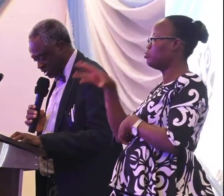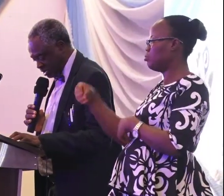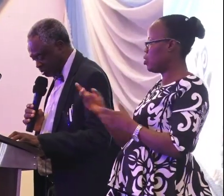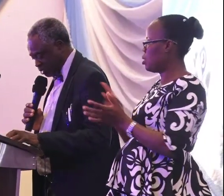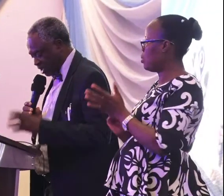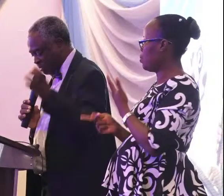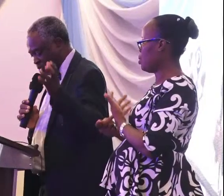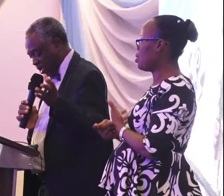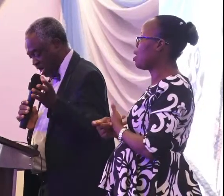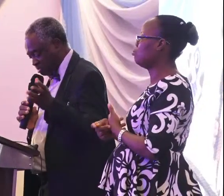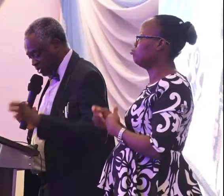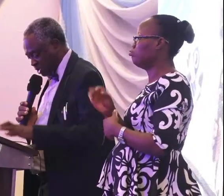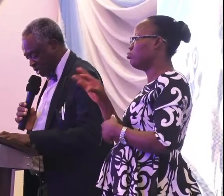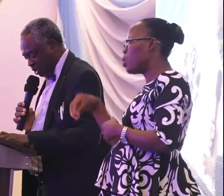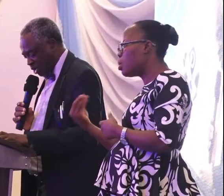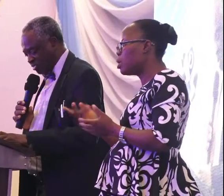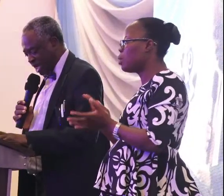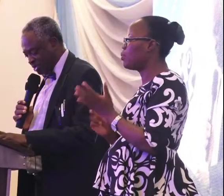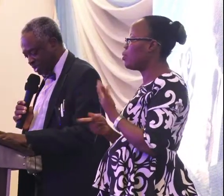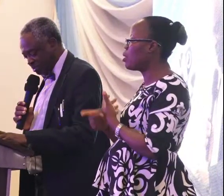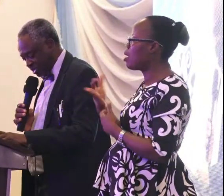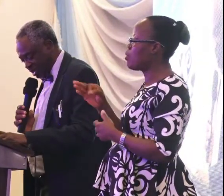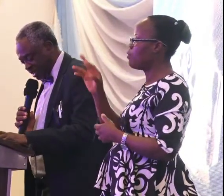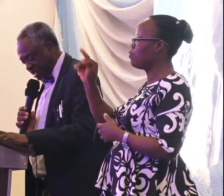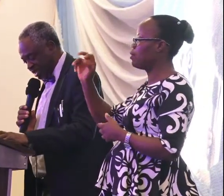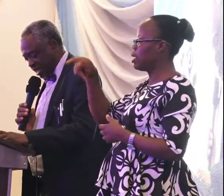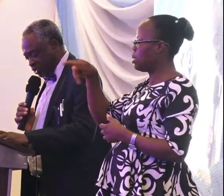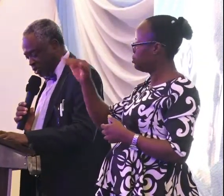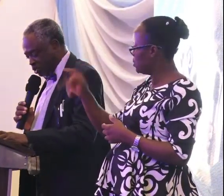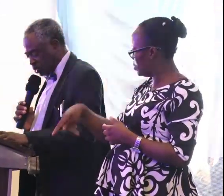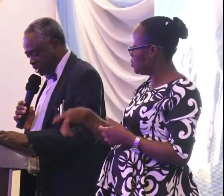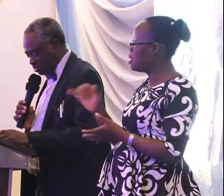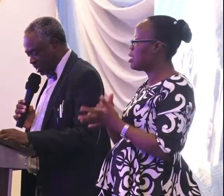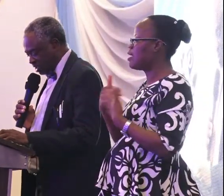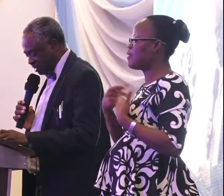programs of NAPTIP that are